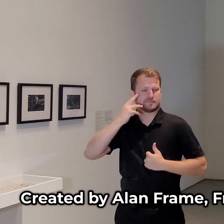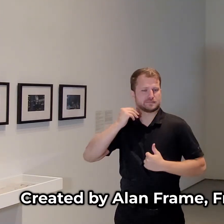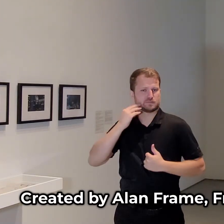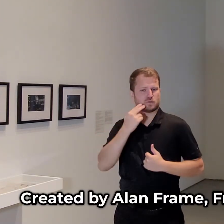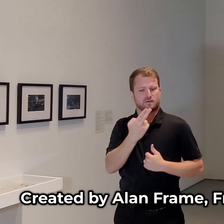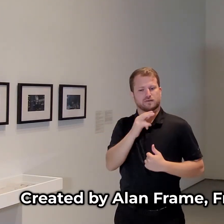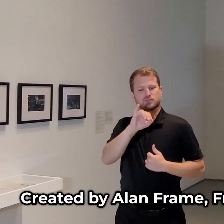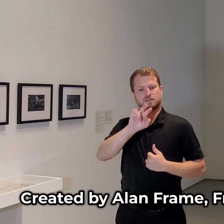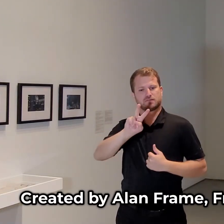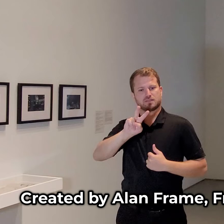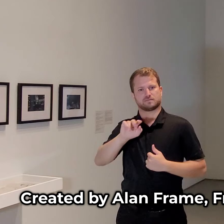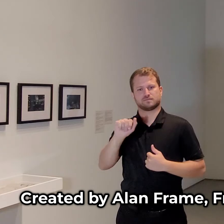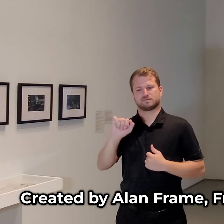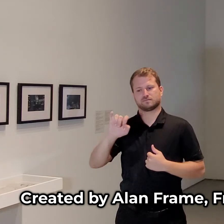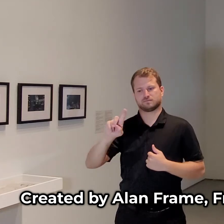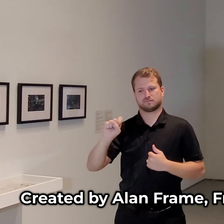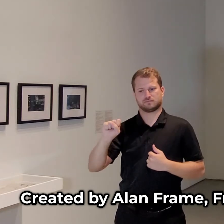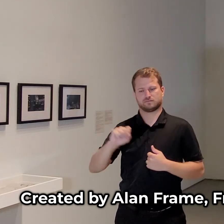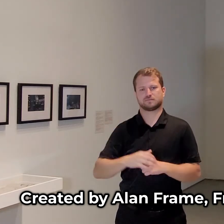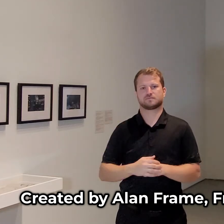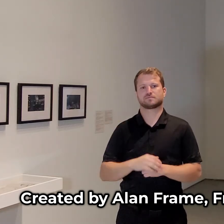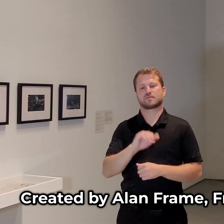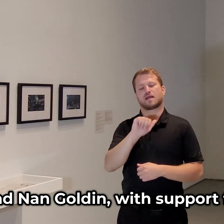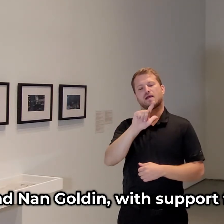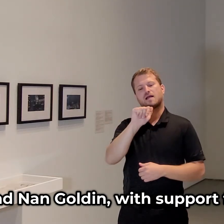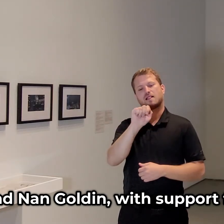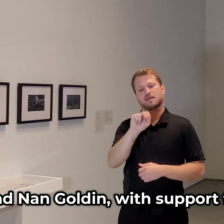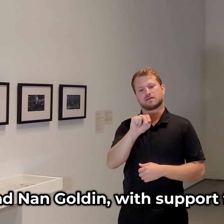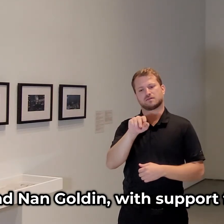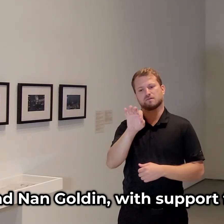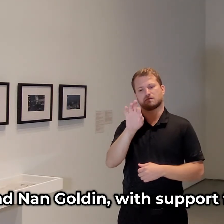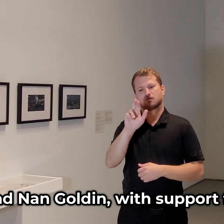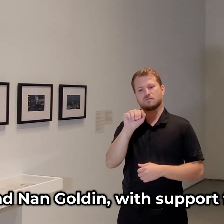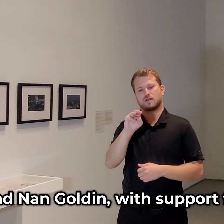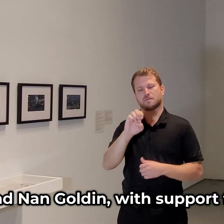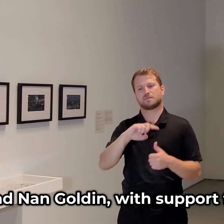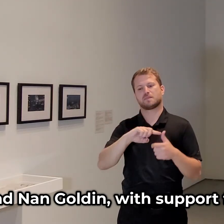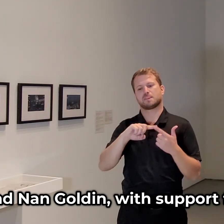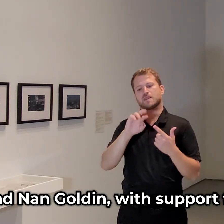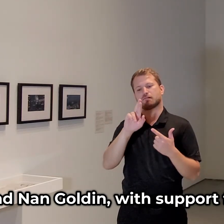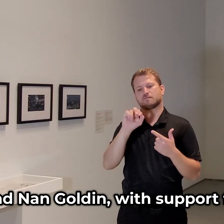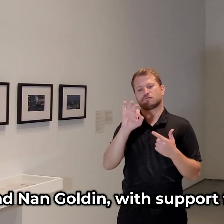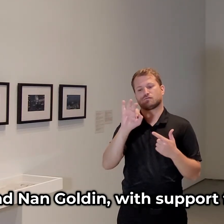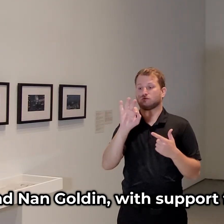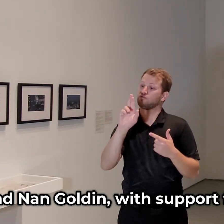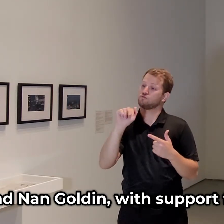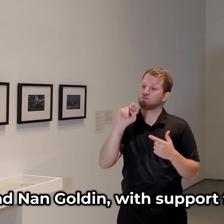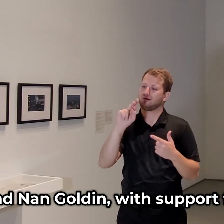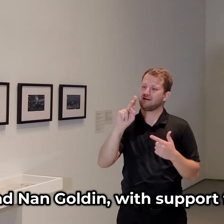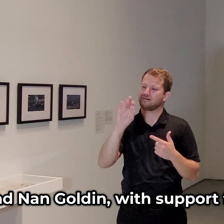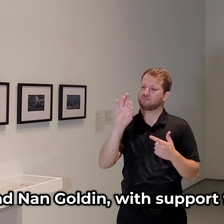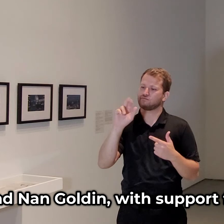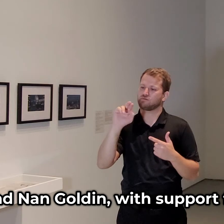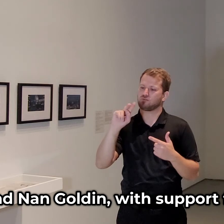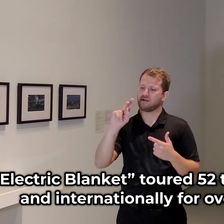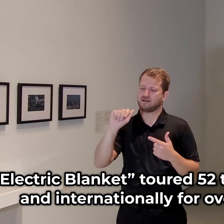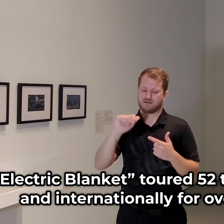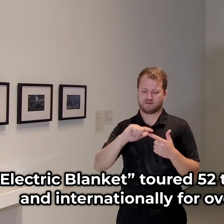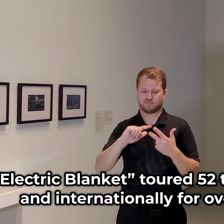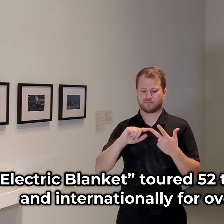Created by Alan Frame, Frank Franca, and Nan Golden, with support from Visual Aids, Electric